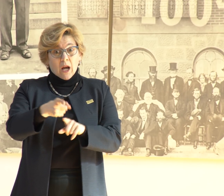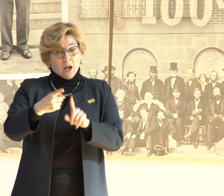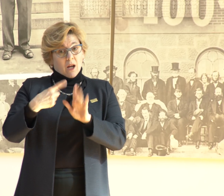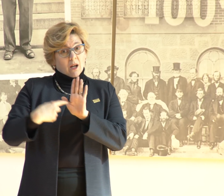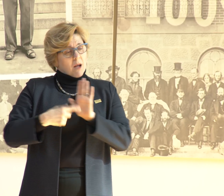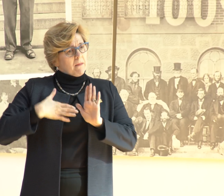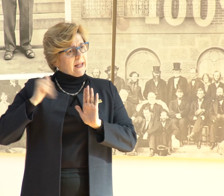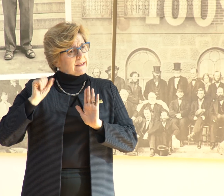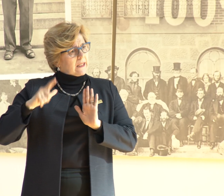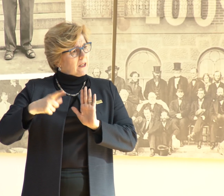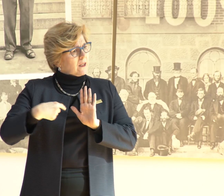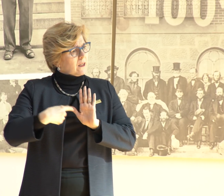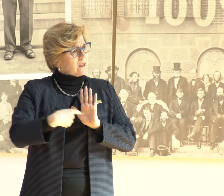my ASL work.